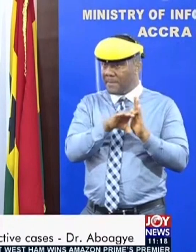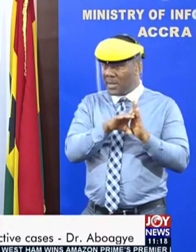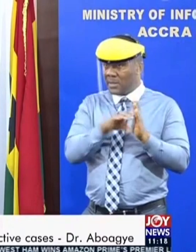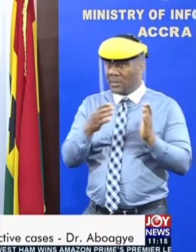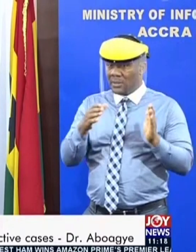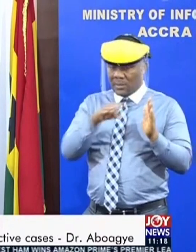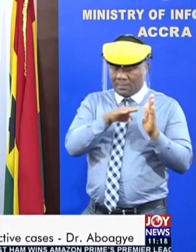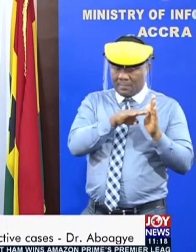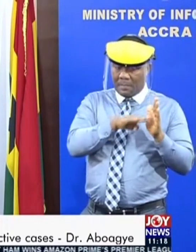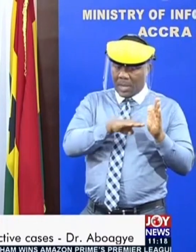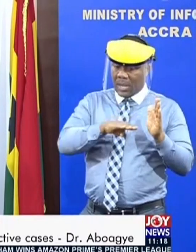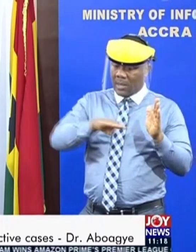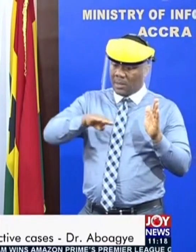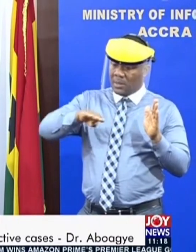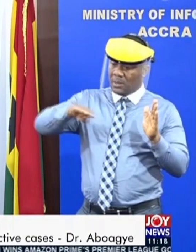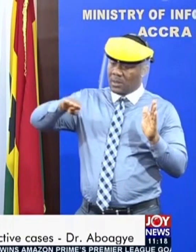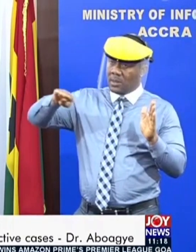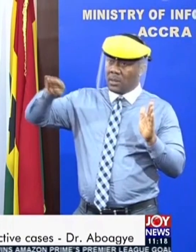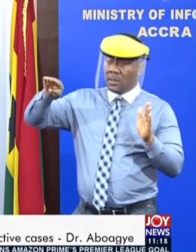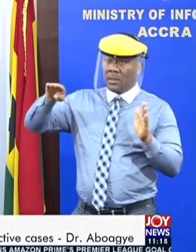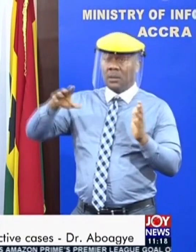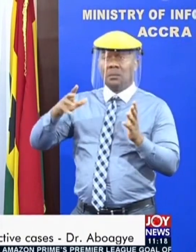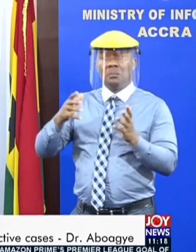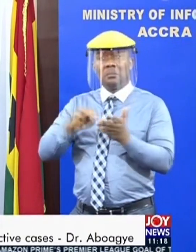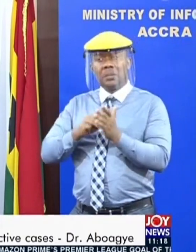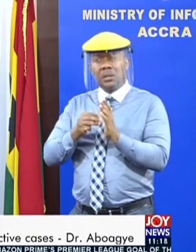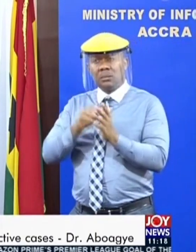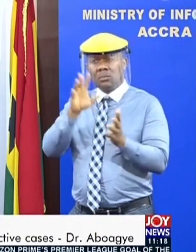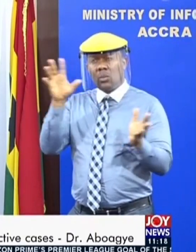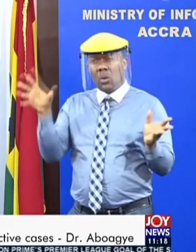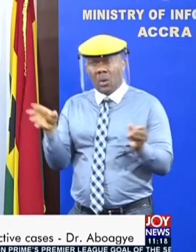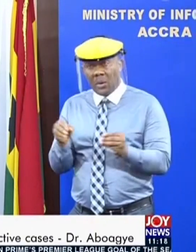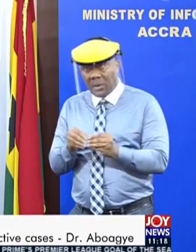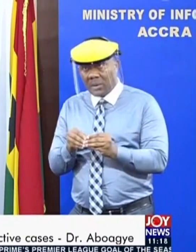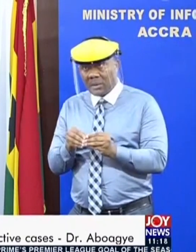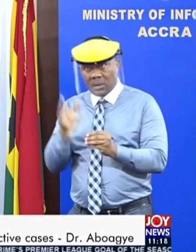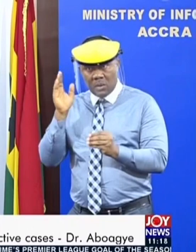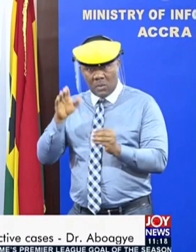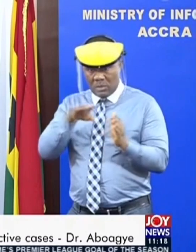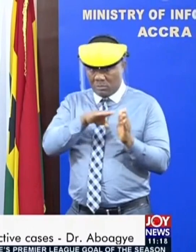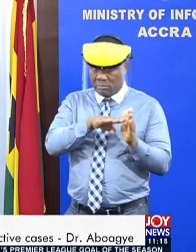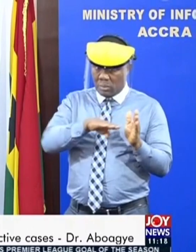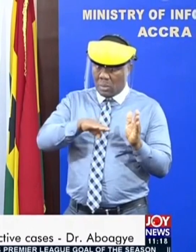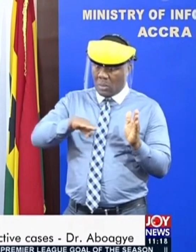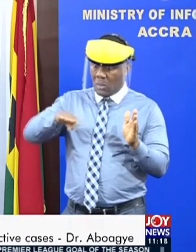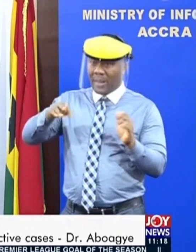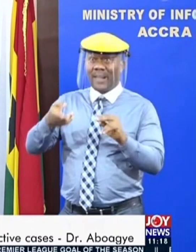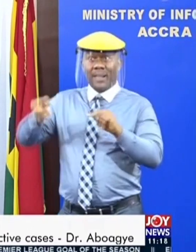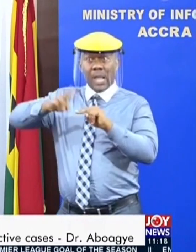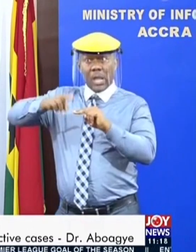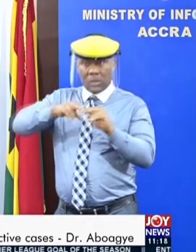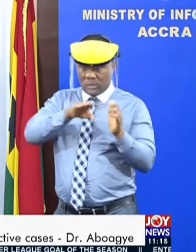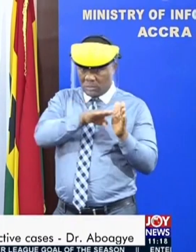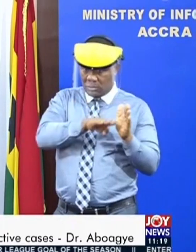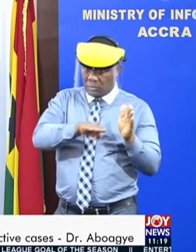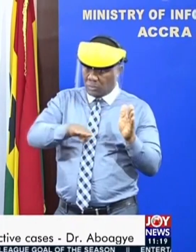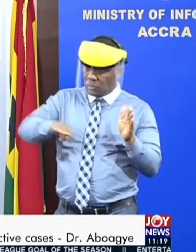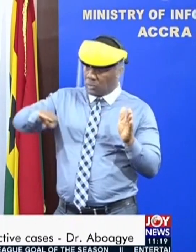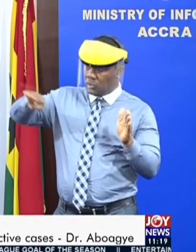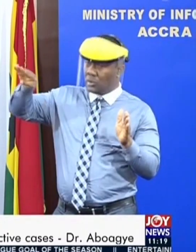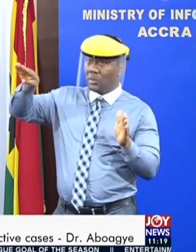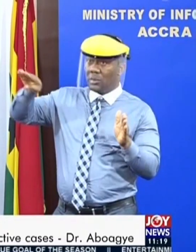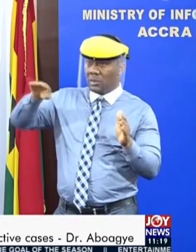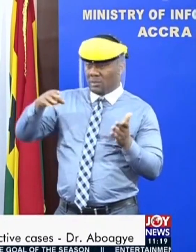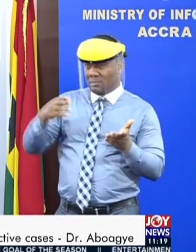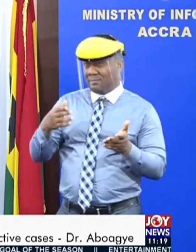the trajectory is. You can see that the total cumulative case, as usual, will go up. The recoveries are significantly